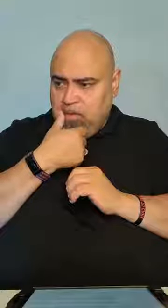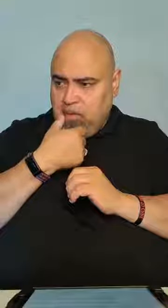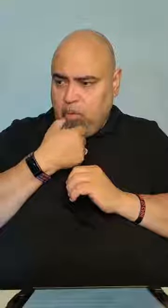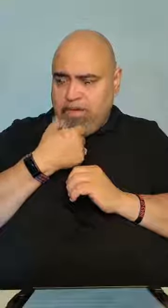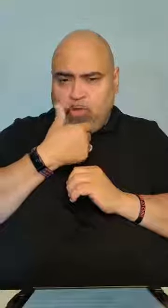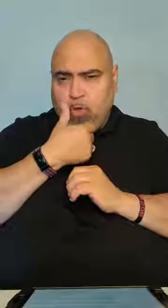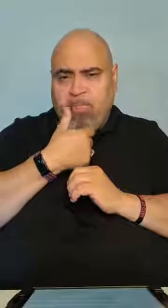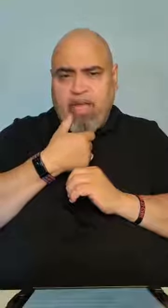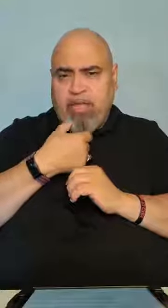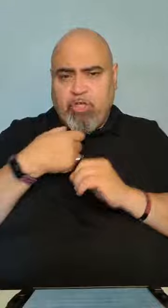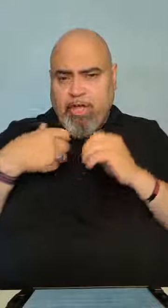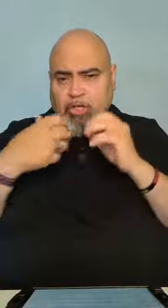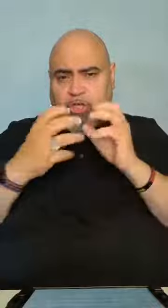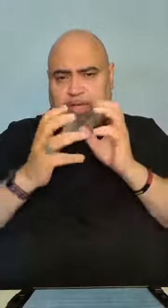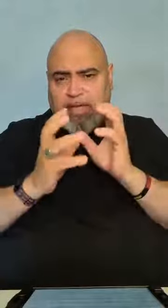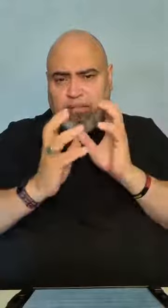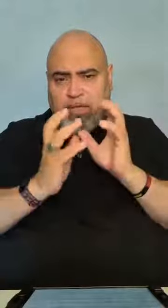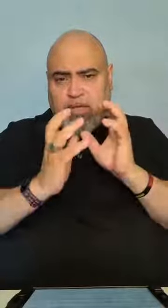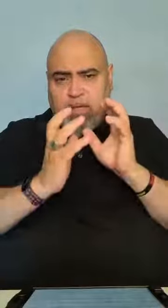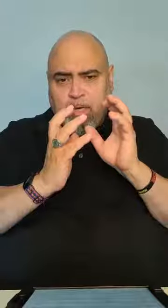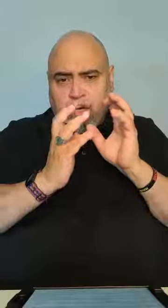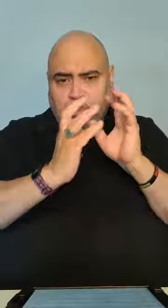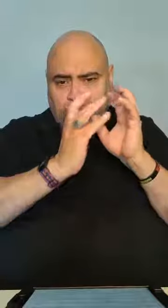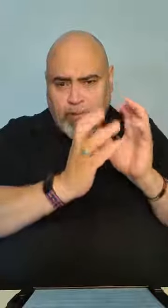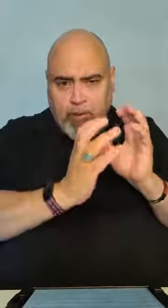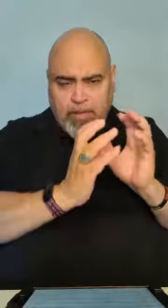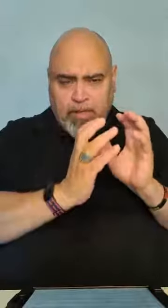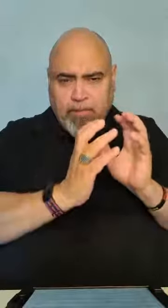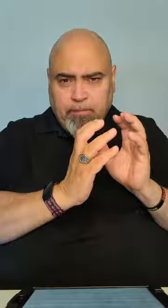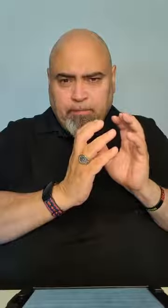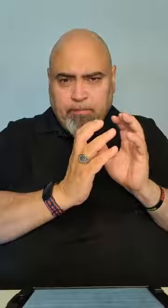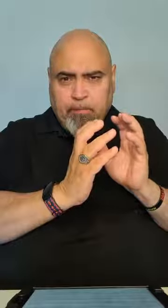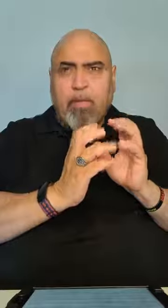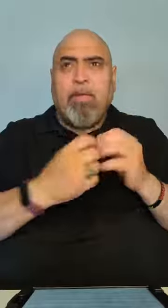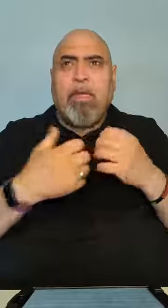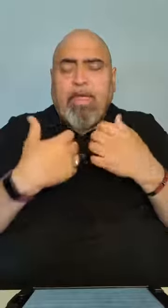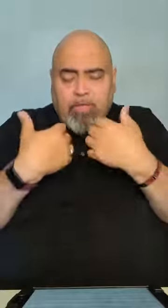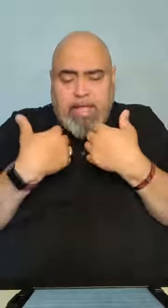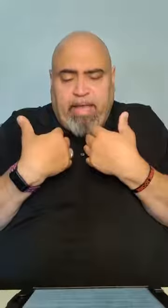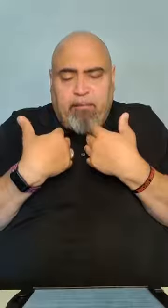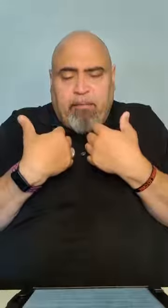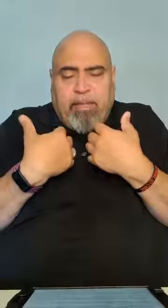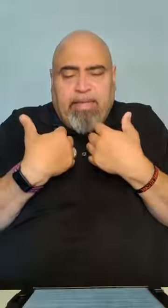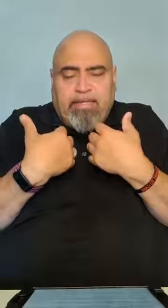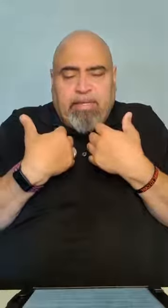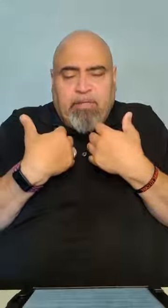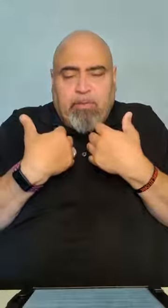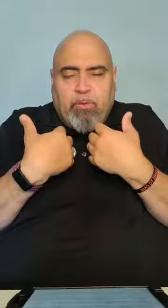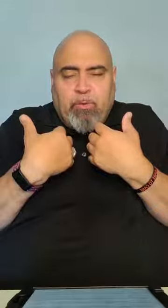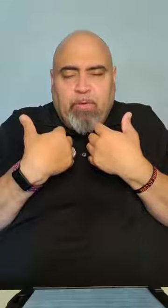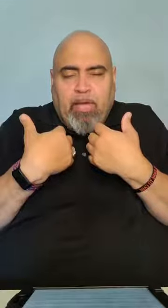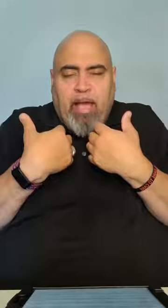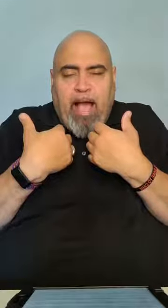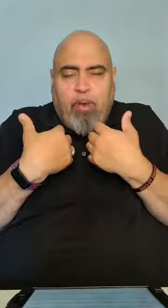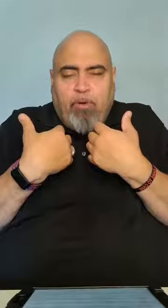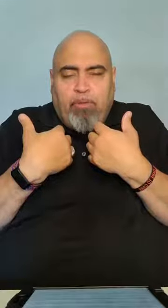We waste so much energy, energy that can be attributed, energy that can be placed into our